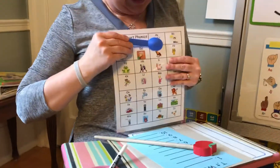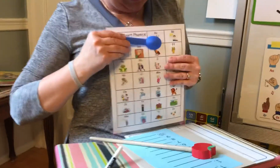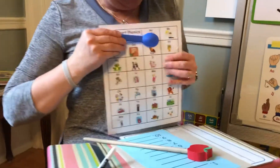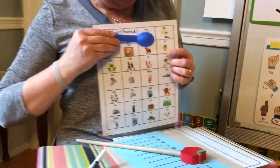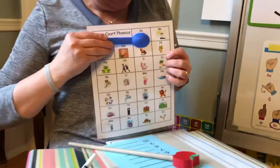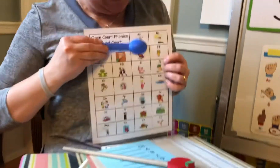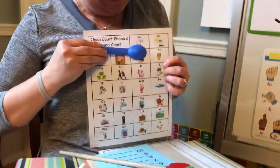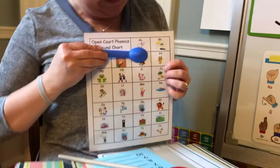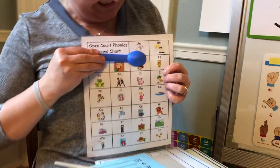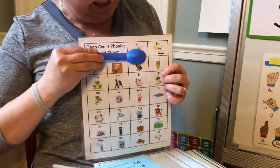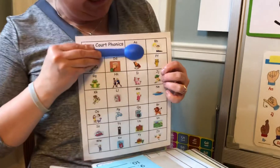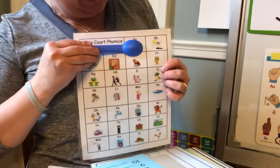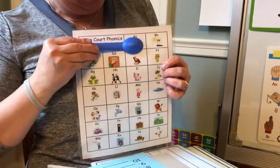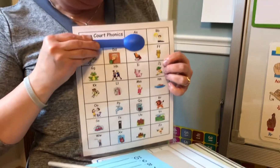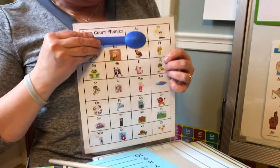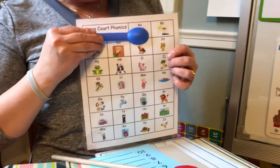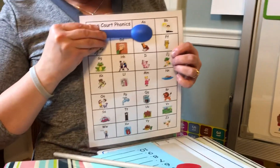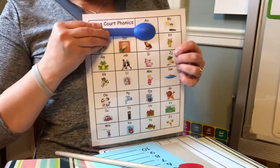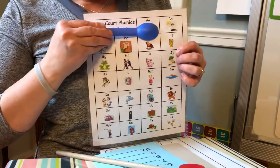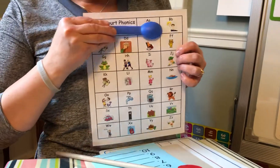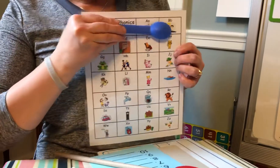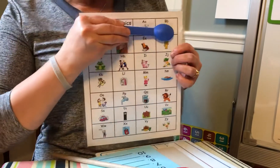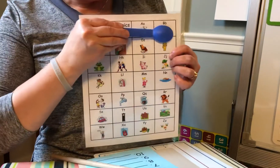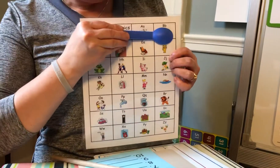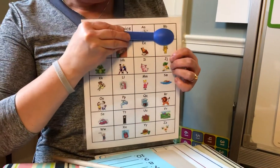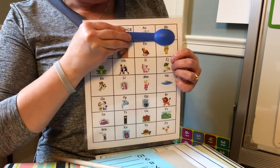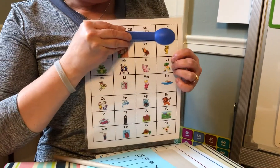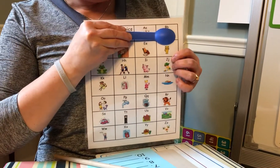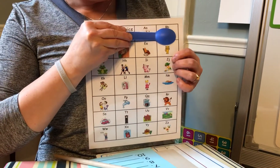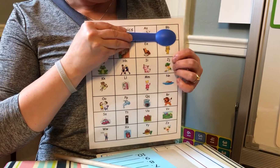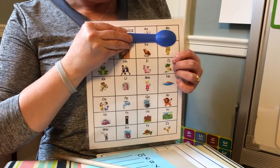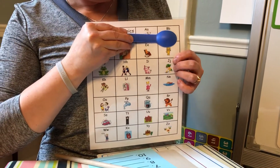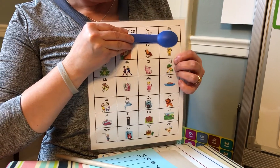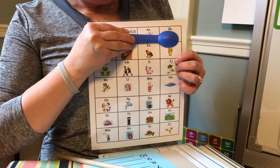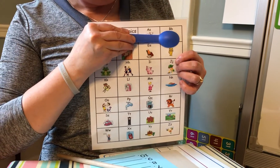A says A, B says B,